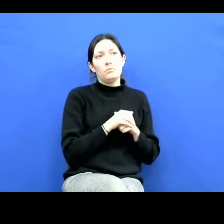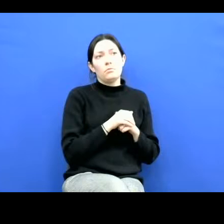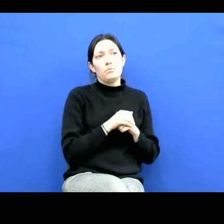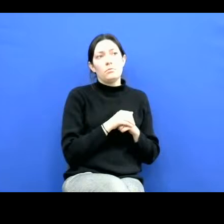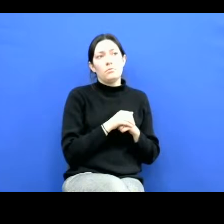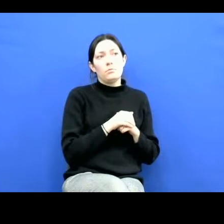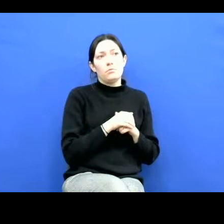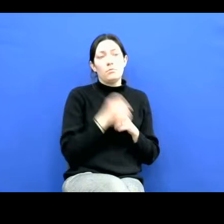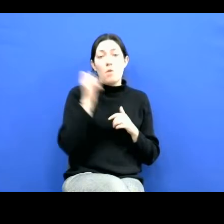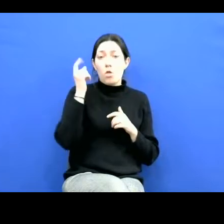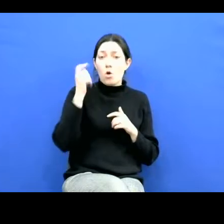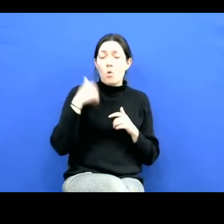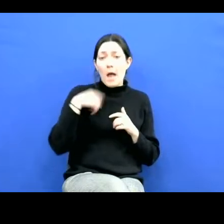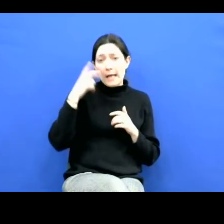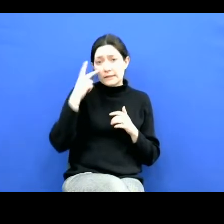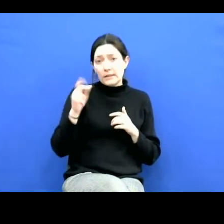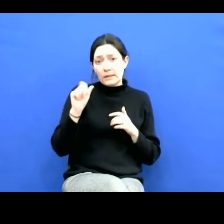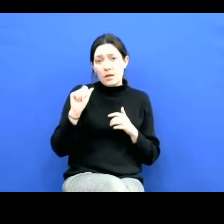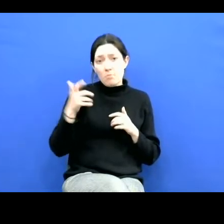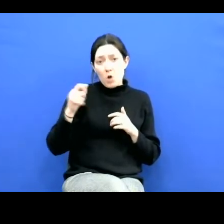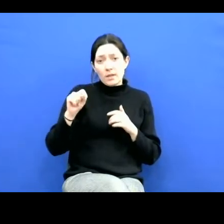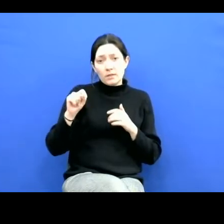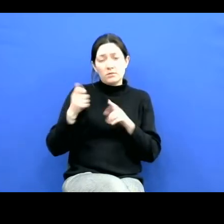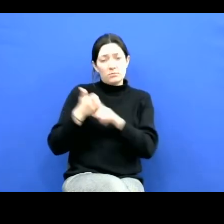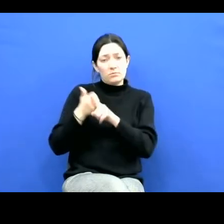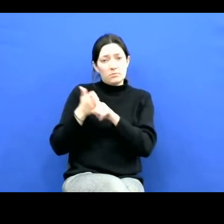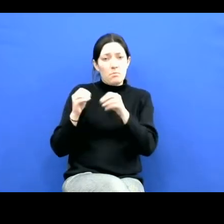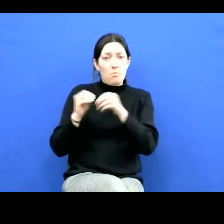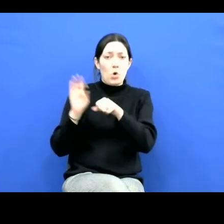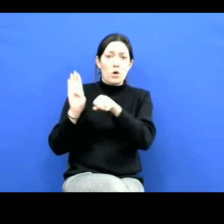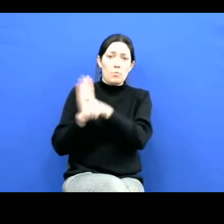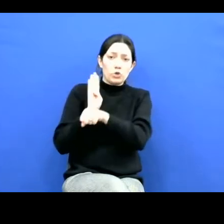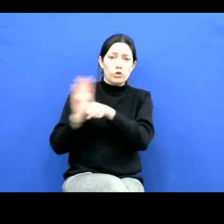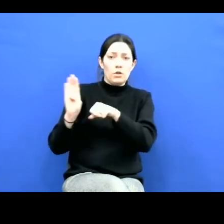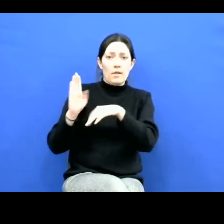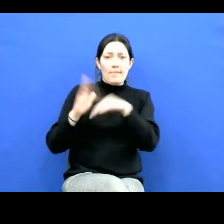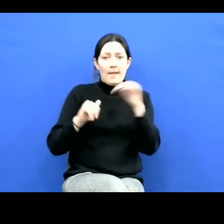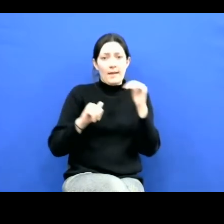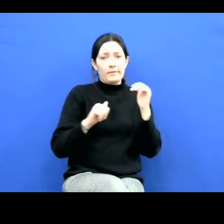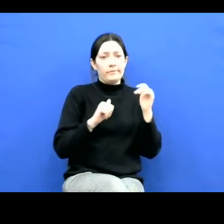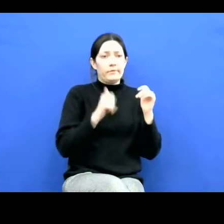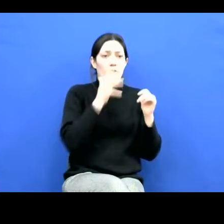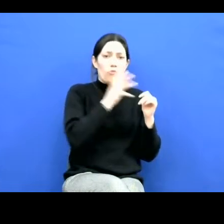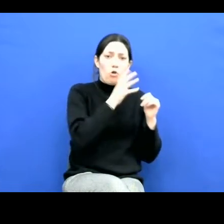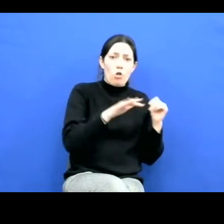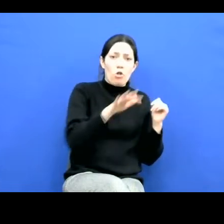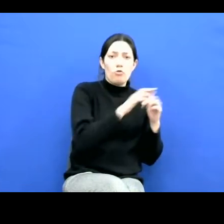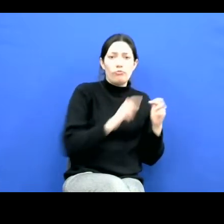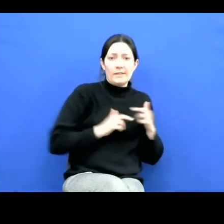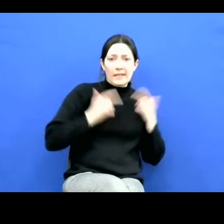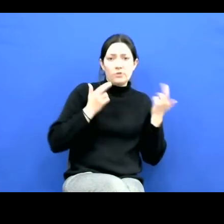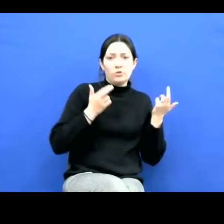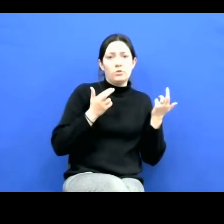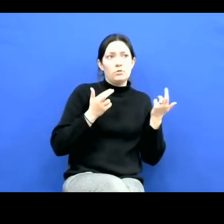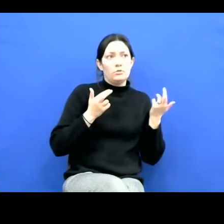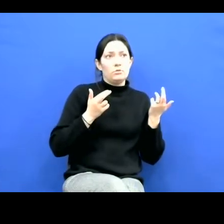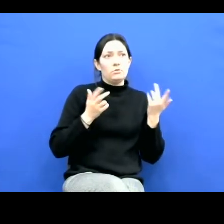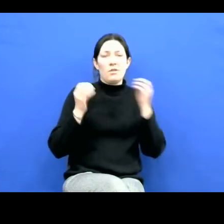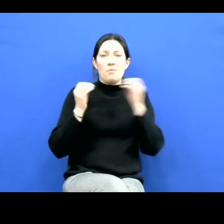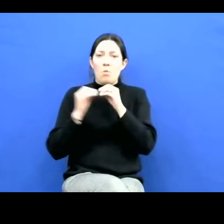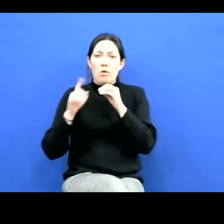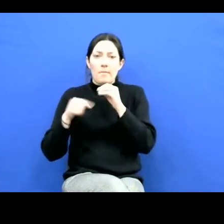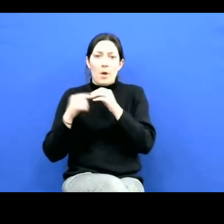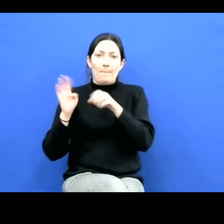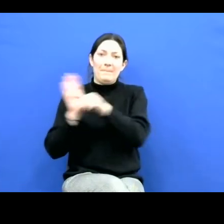although I see apartments as being commercial and not really rural residential, more of a business